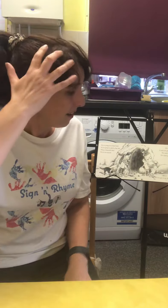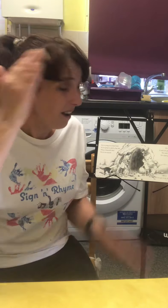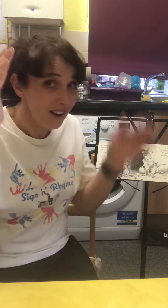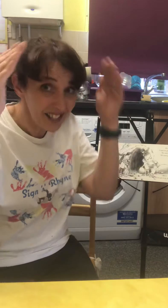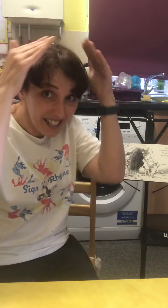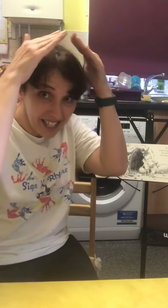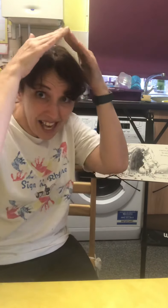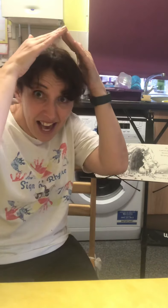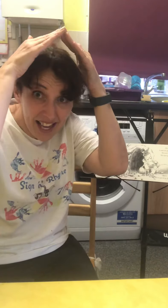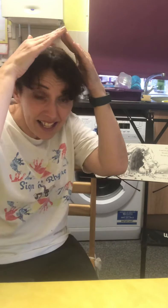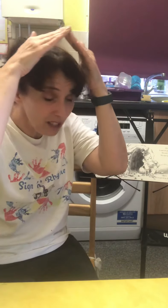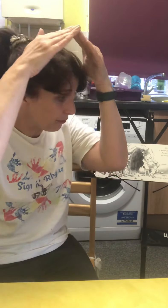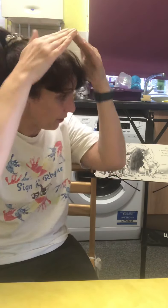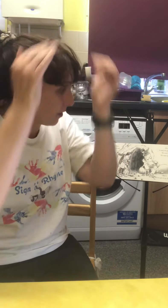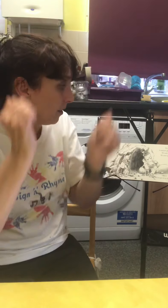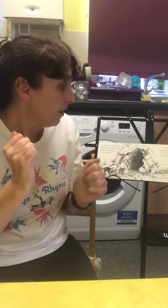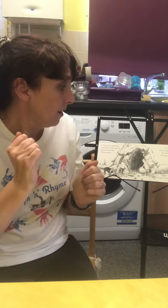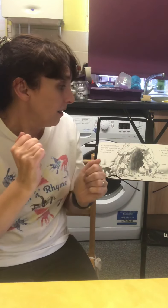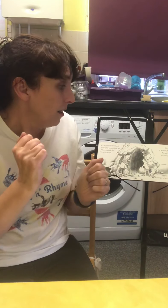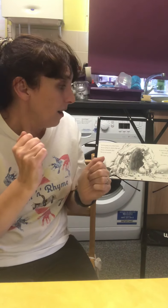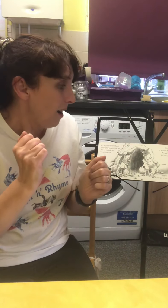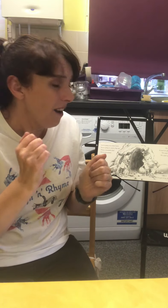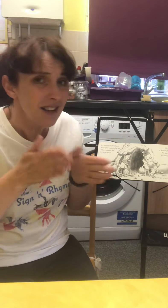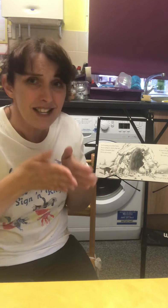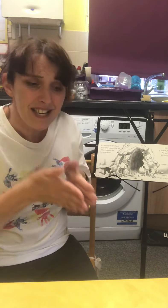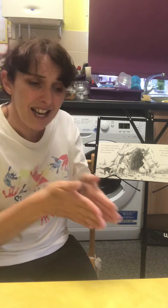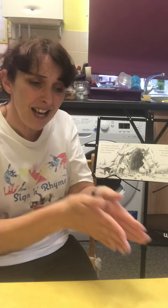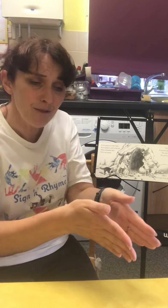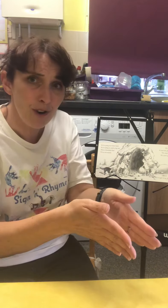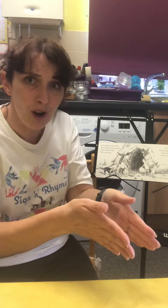A cave. A narrow,